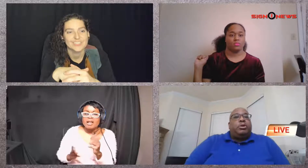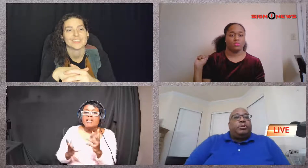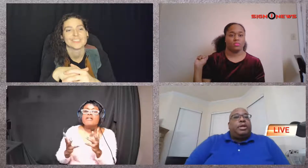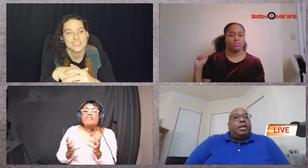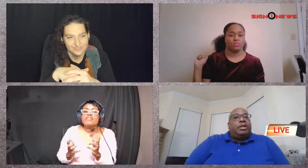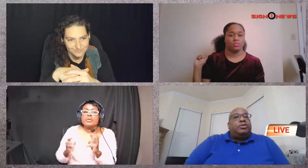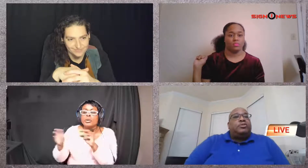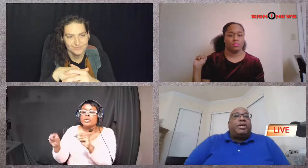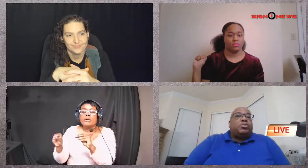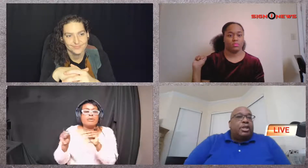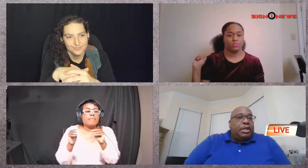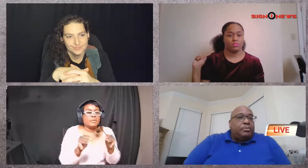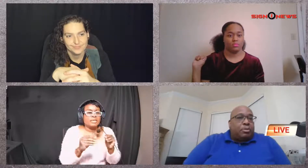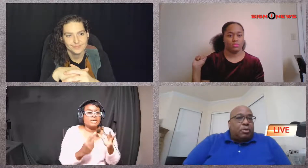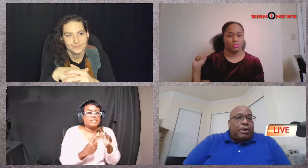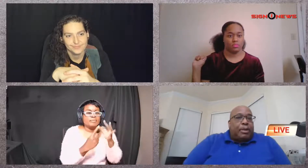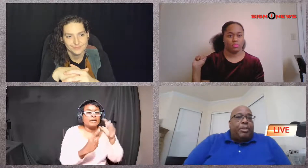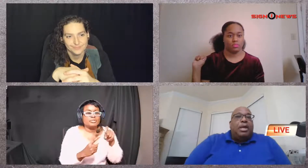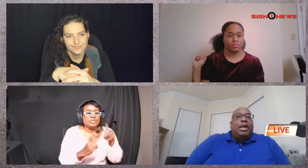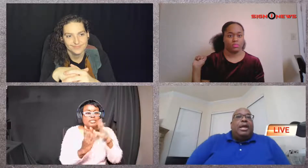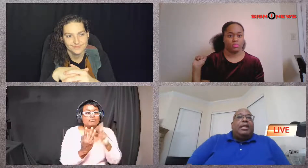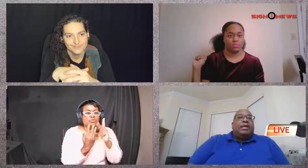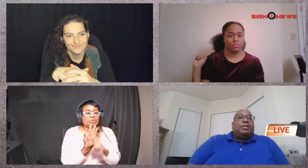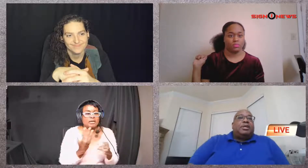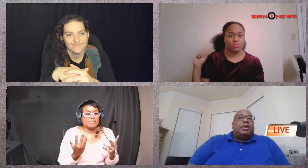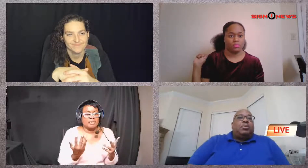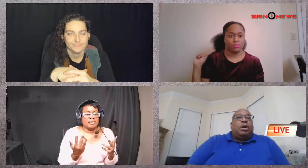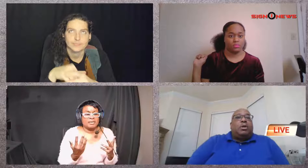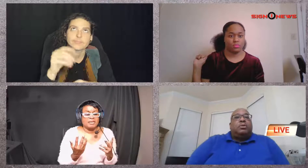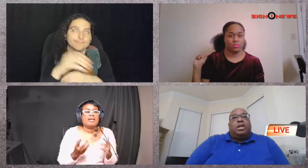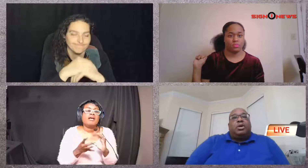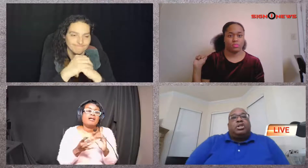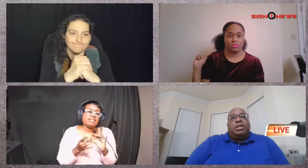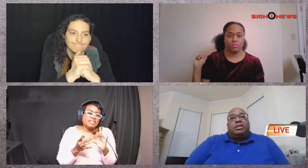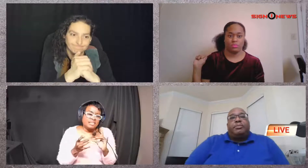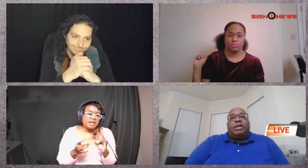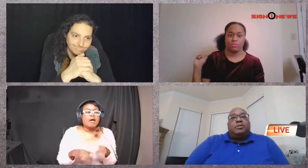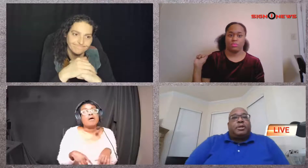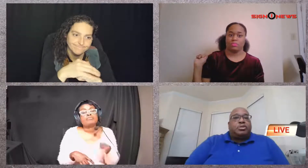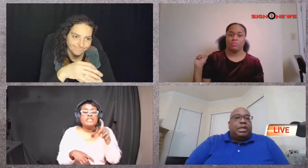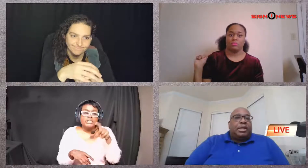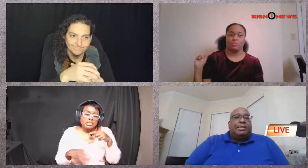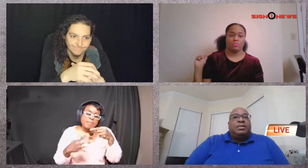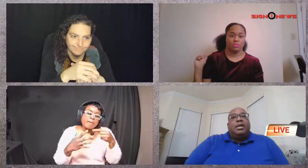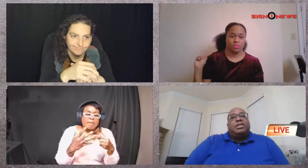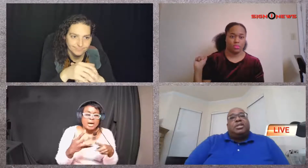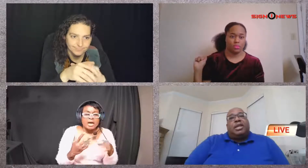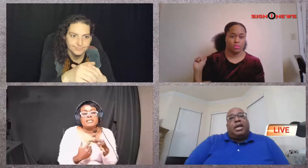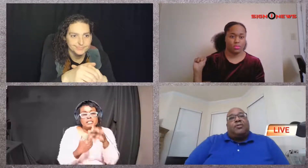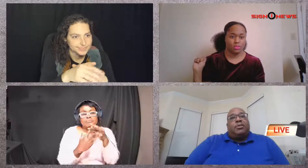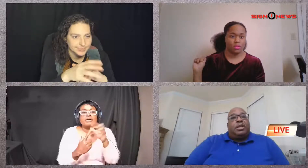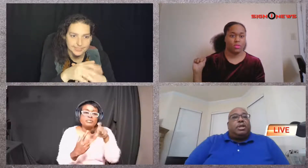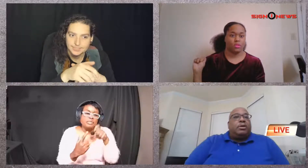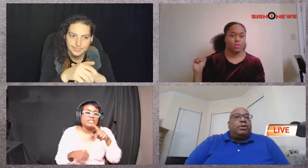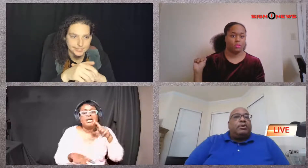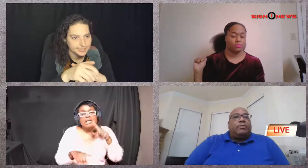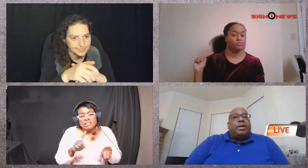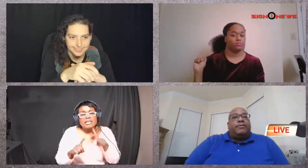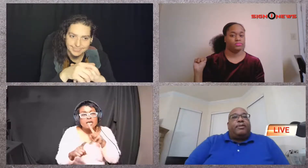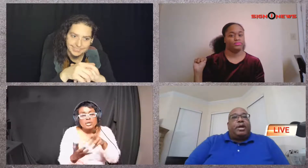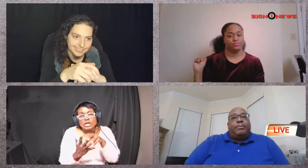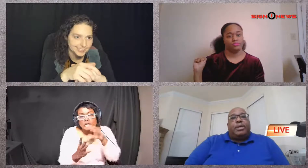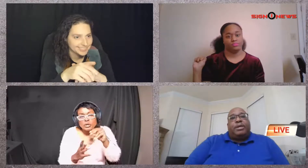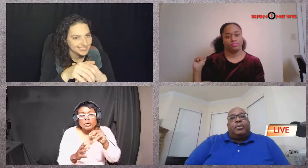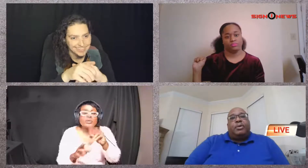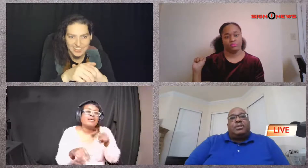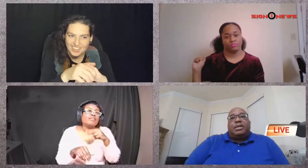wanted to put her in the special needs program. And they said, well, she needs to be in special needs. She can't really learn in the